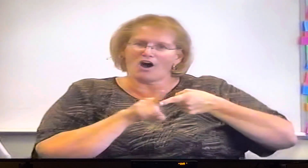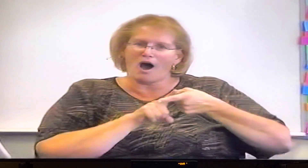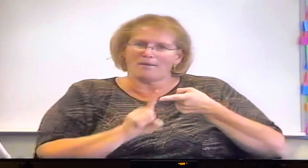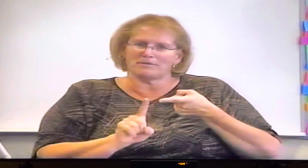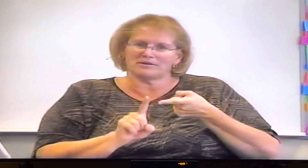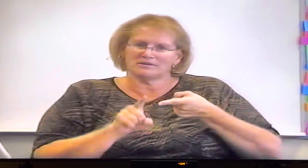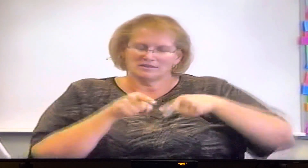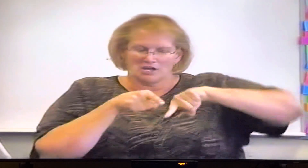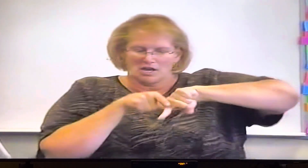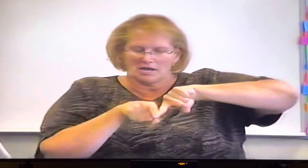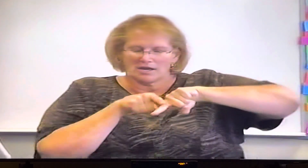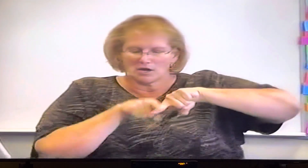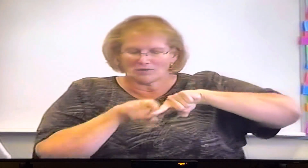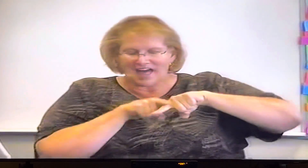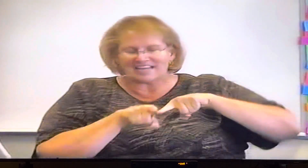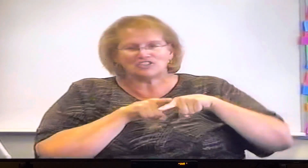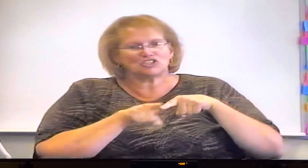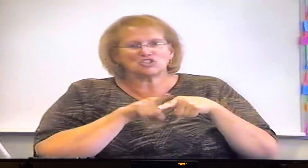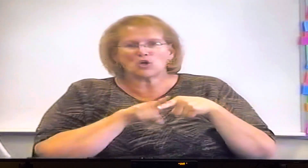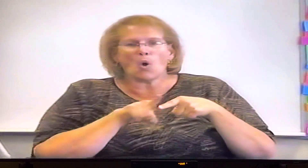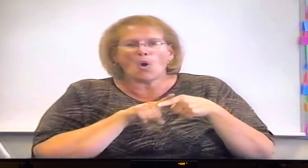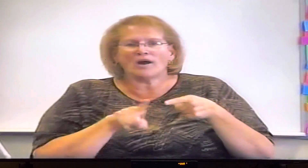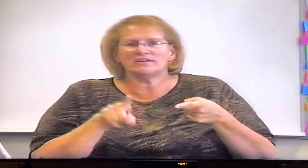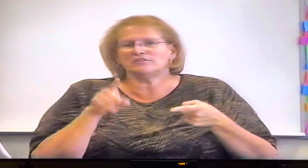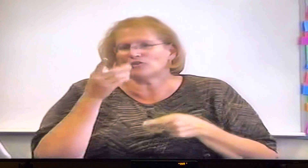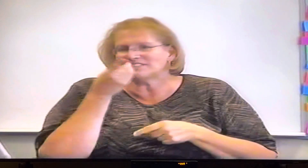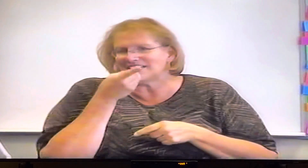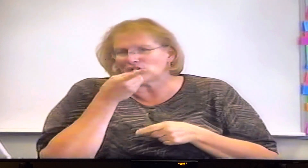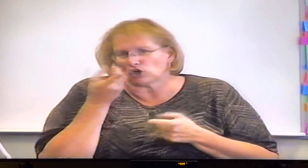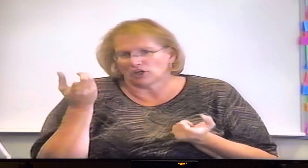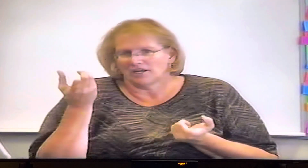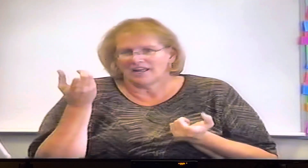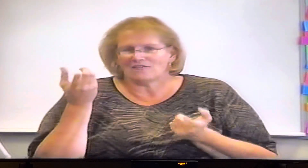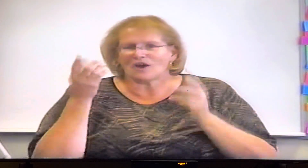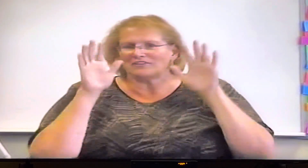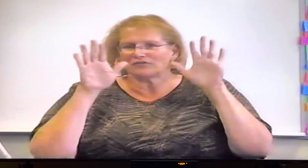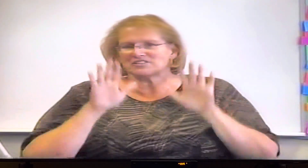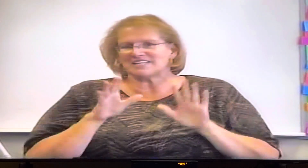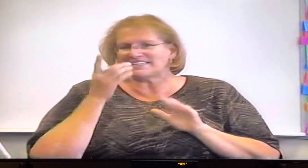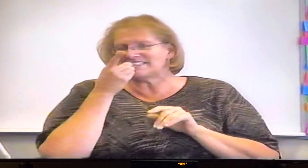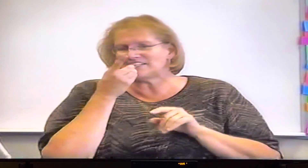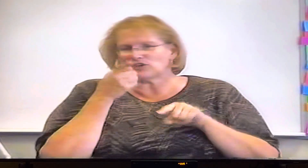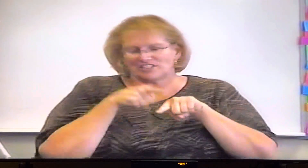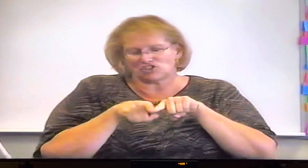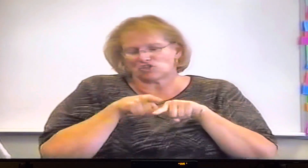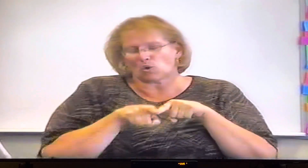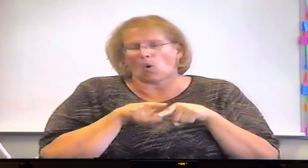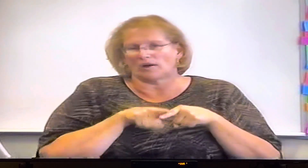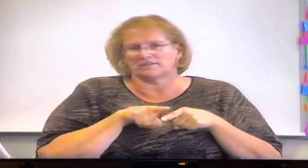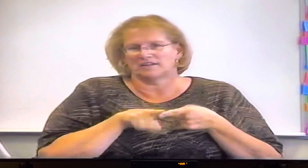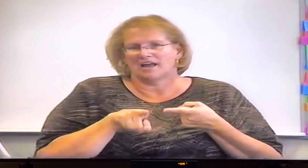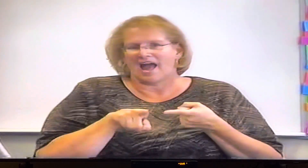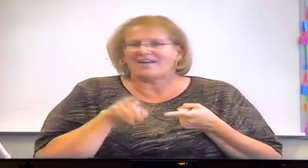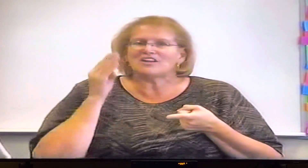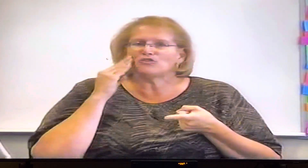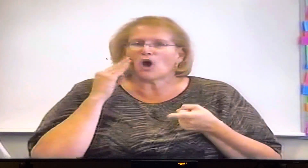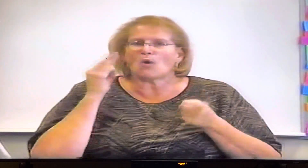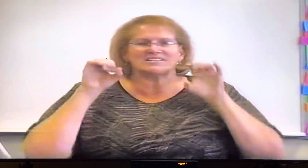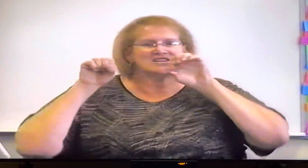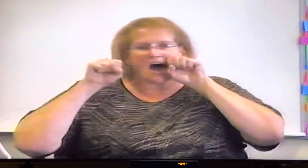cob. That is just corn for dinner. If you're having it for Sunday dinner, it's just corn. And then you know it's not